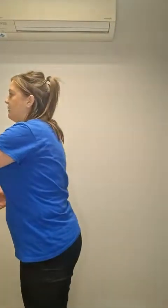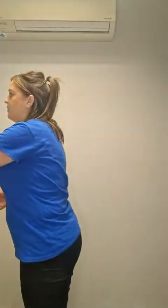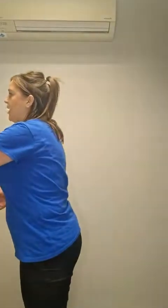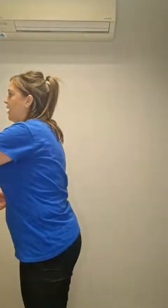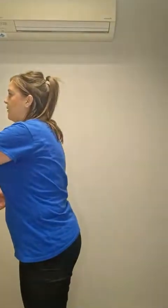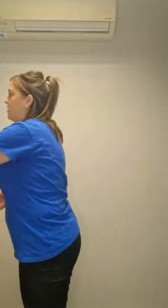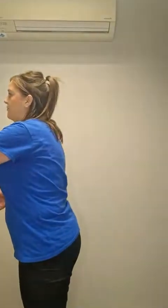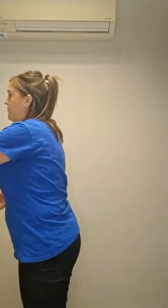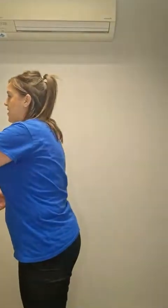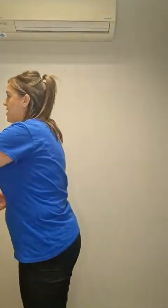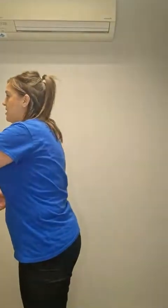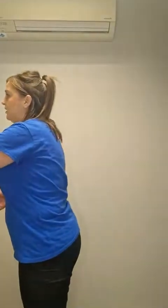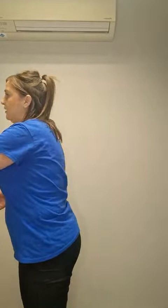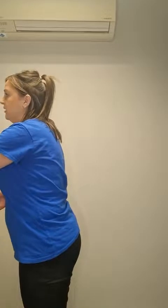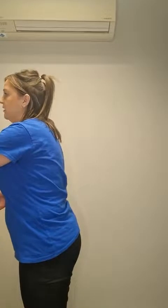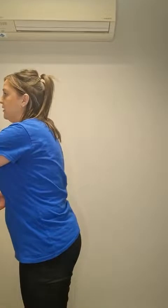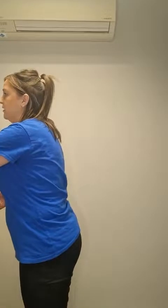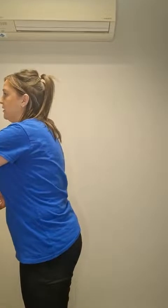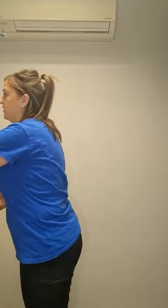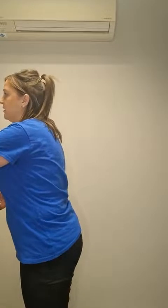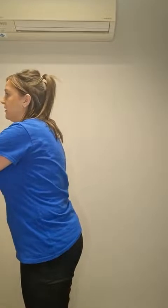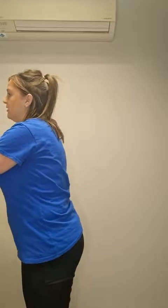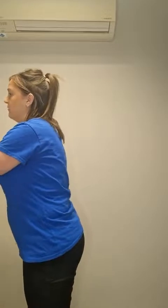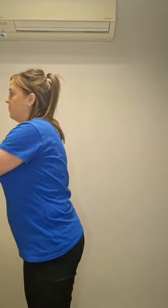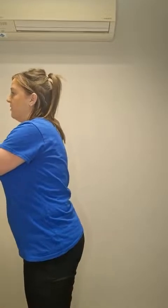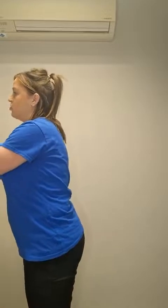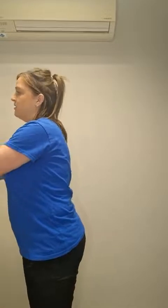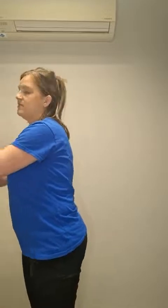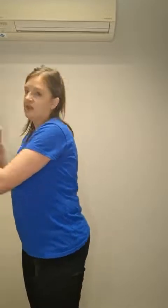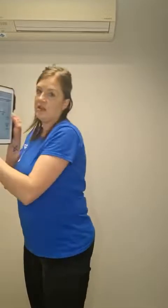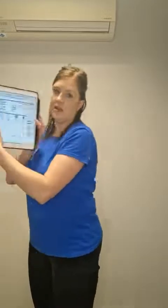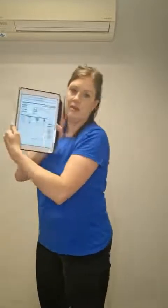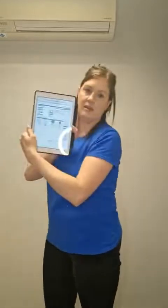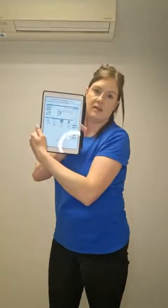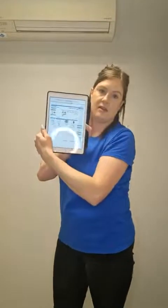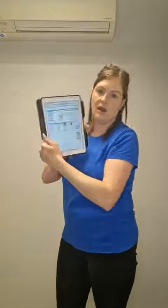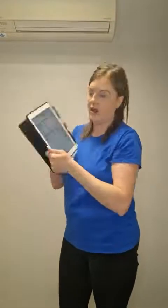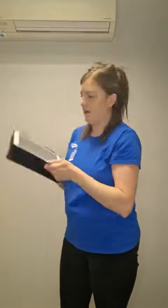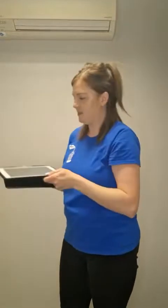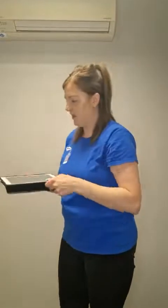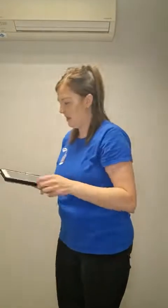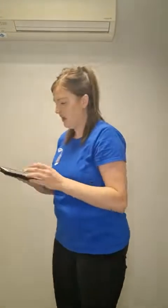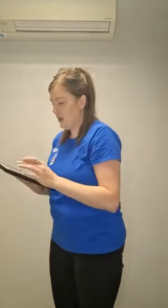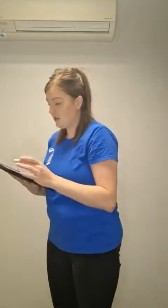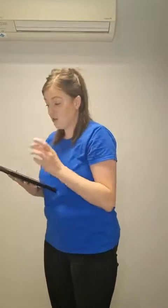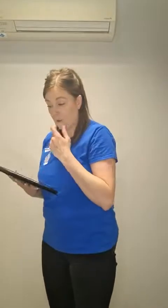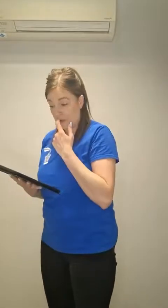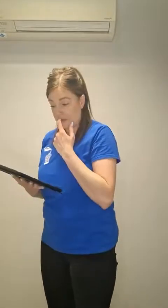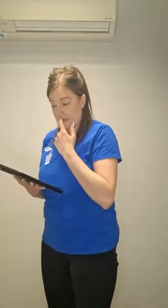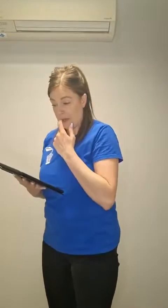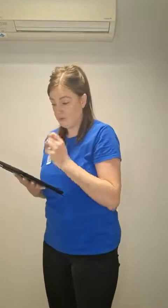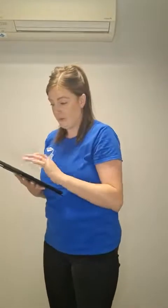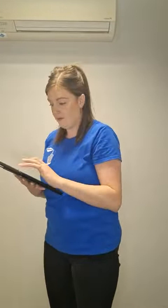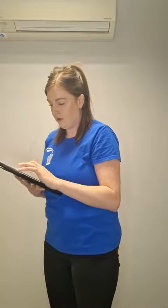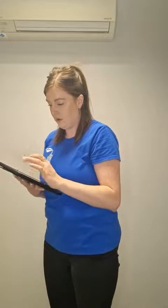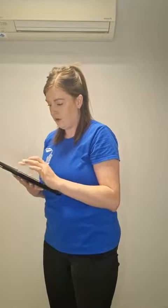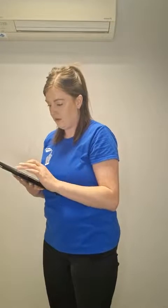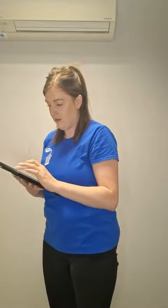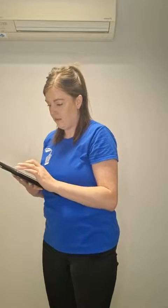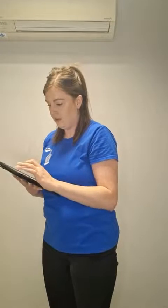bear with me. I've got my trusty iPad here, because not all of the signs, believe it or not, you remember off by